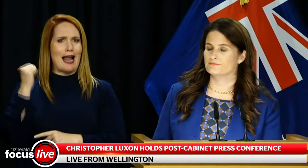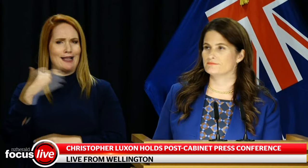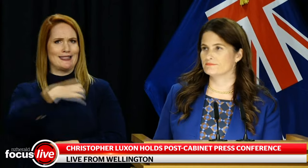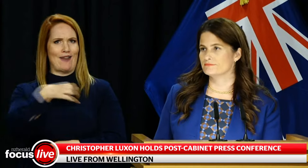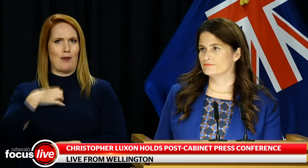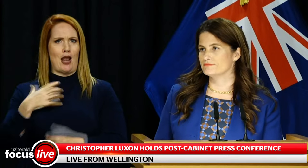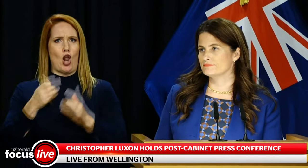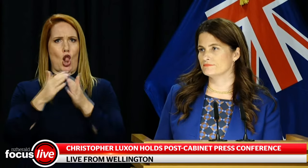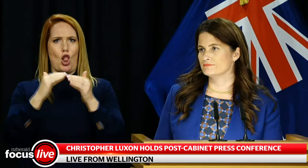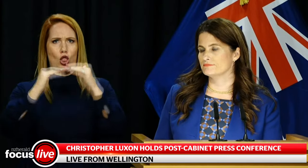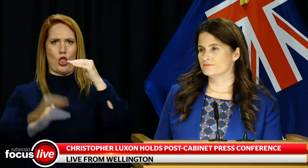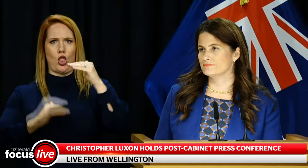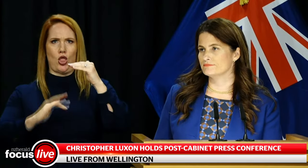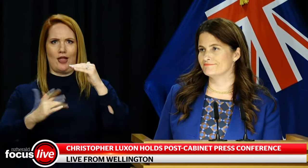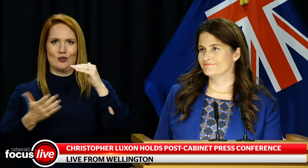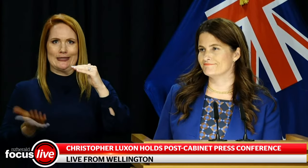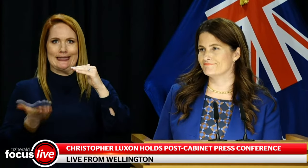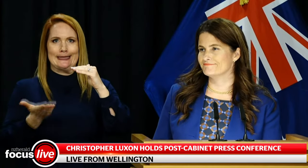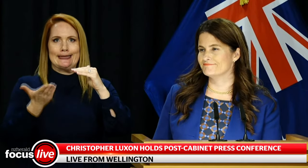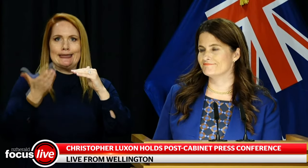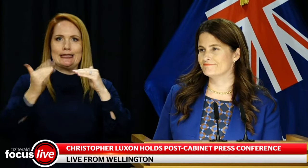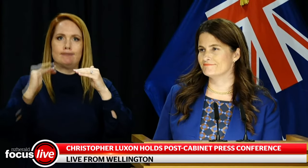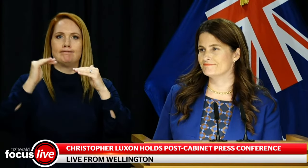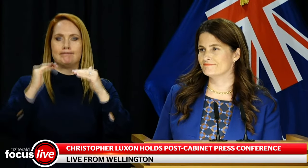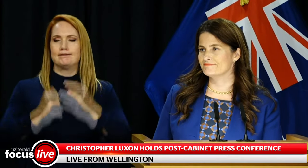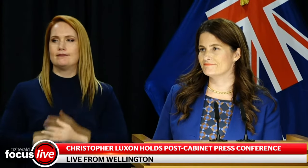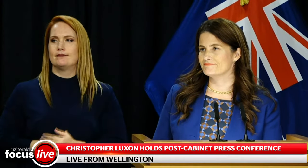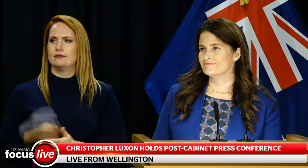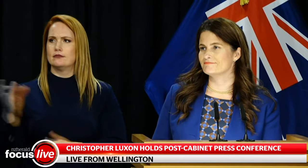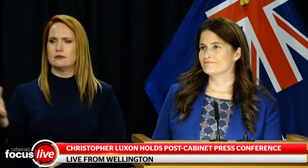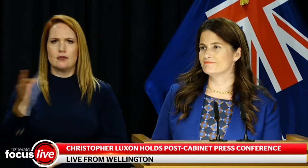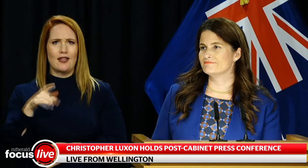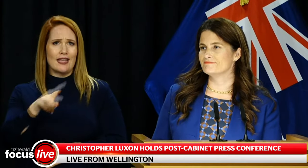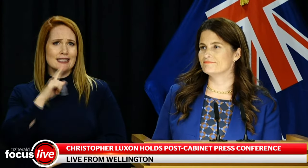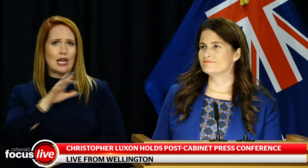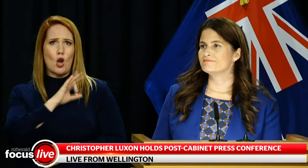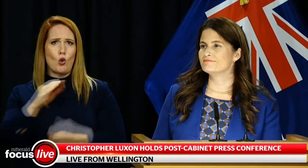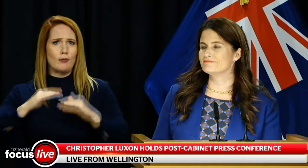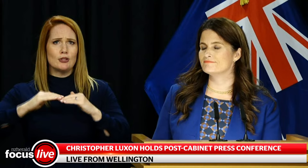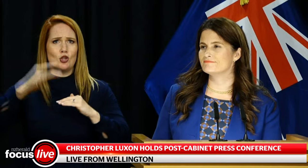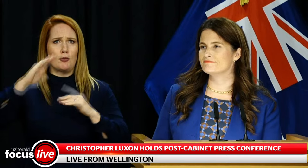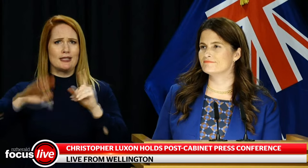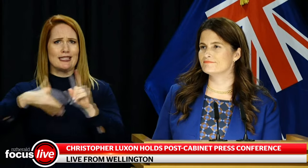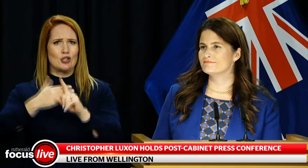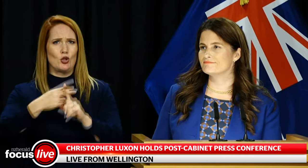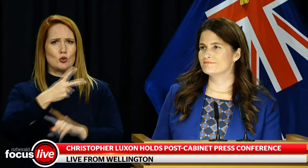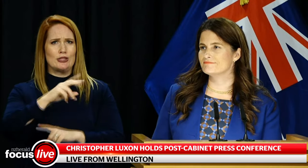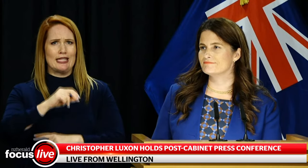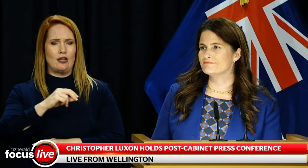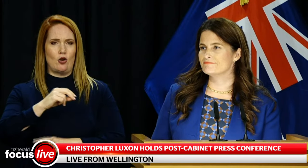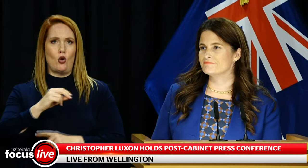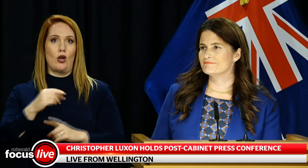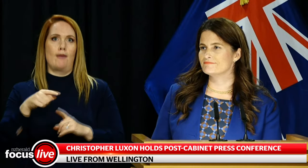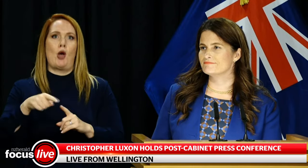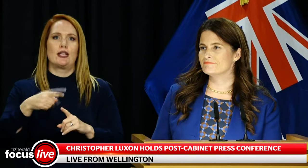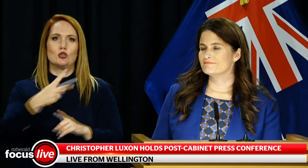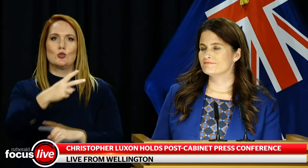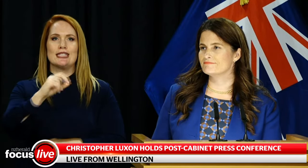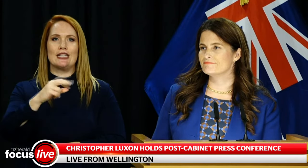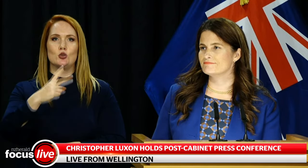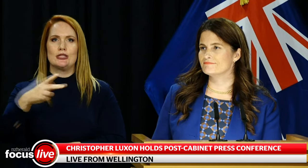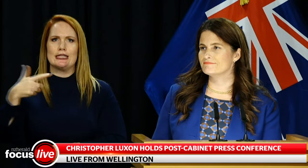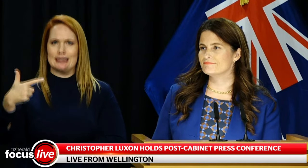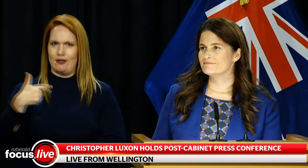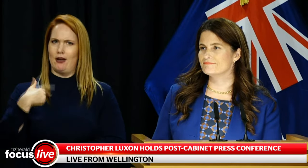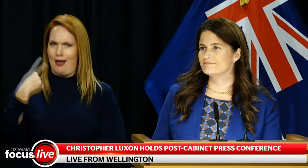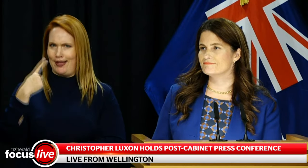Sure. The economists reckon that we won't reach surplus by 2027, which seems like a reasonable conclusion to draw. It